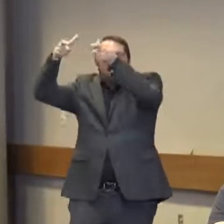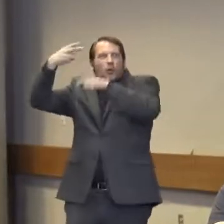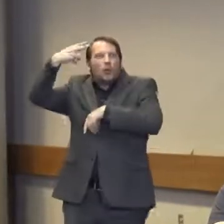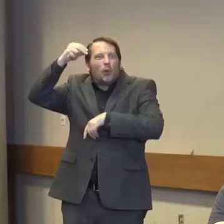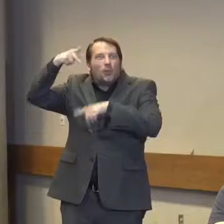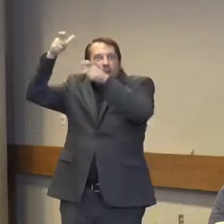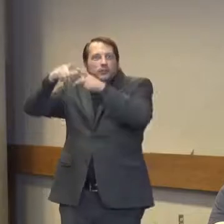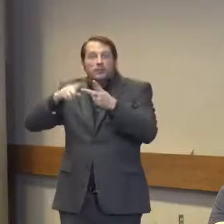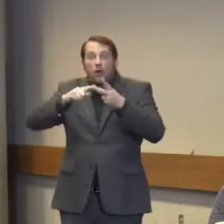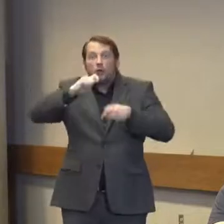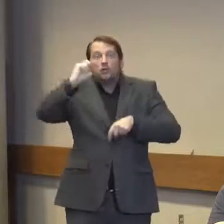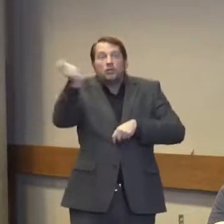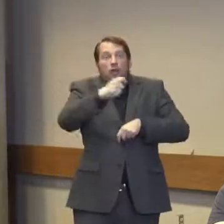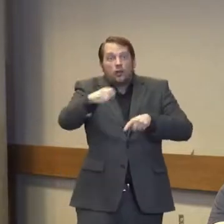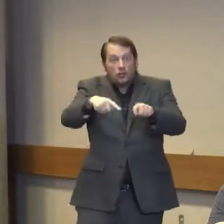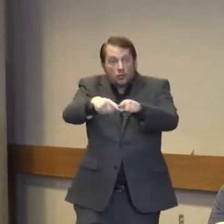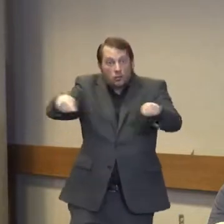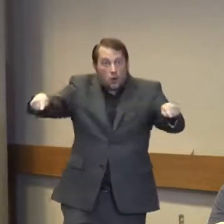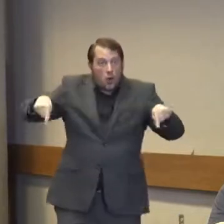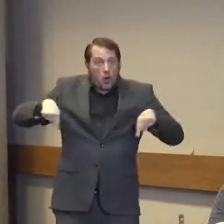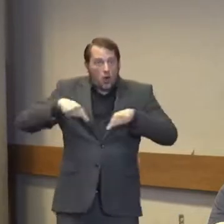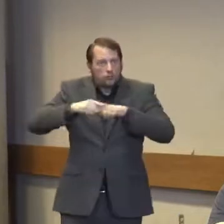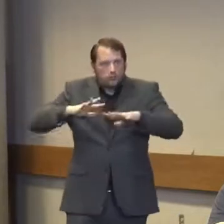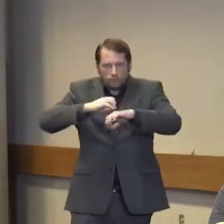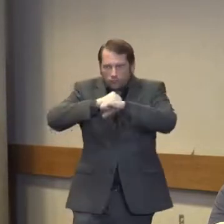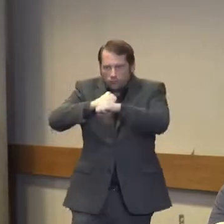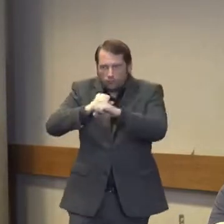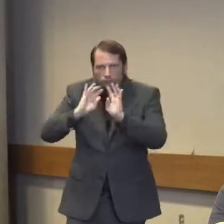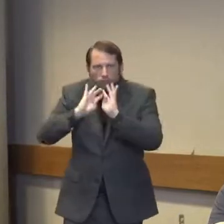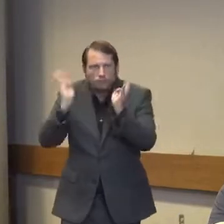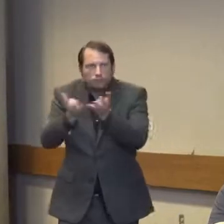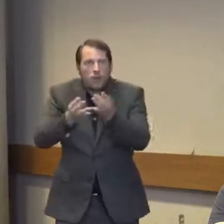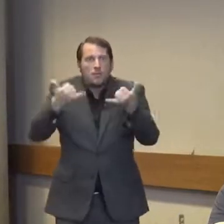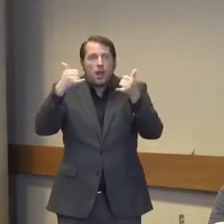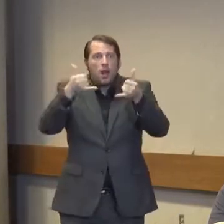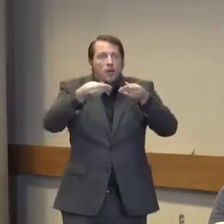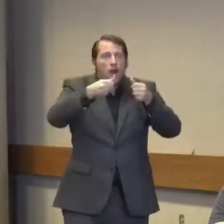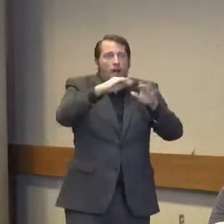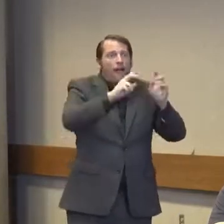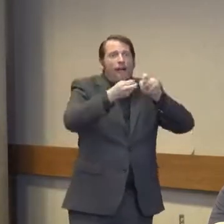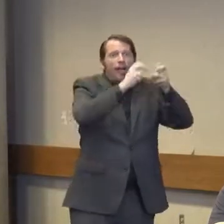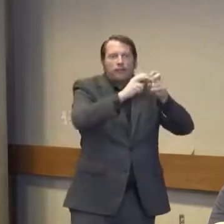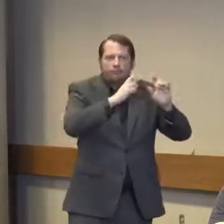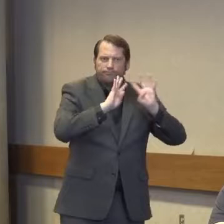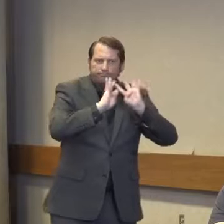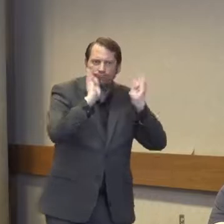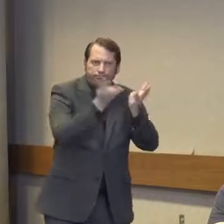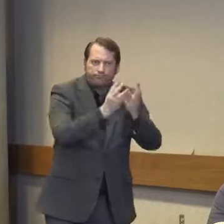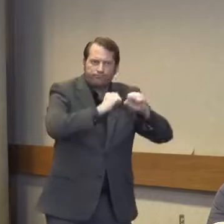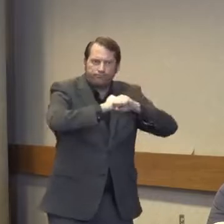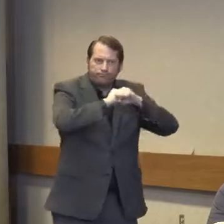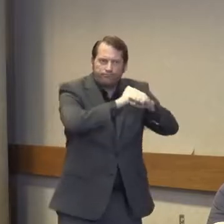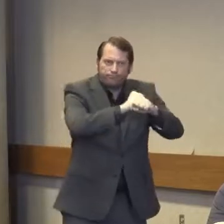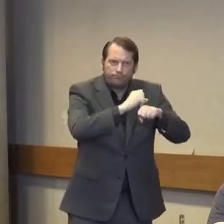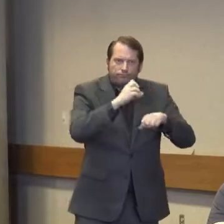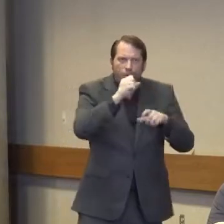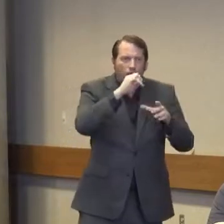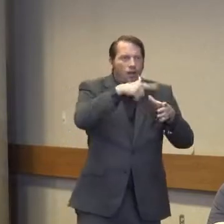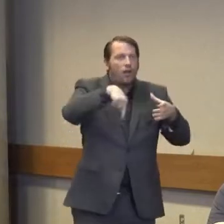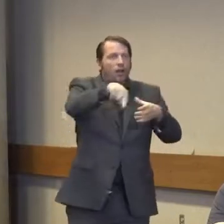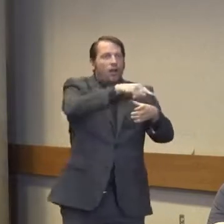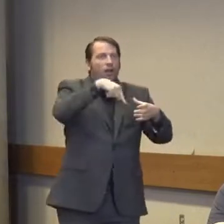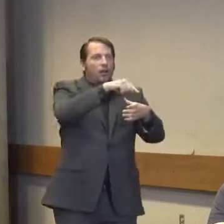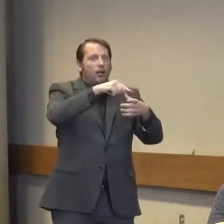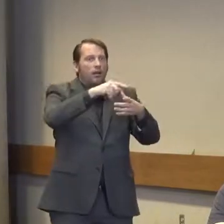fencing off playgrounds. They're preventing non-sustenance-related fishing in our lakes. And